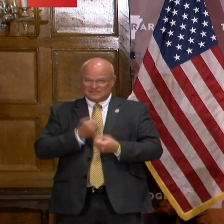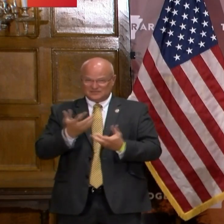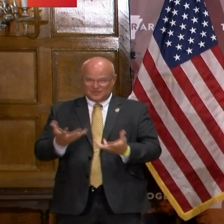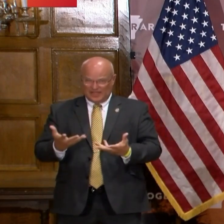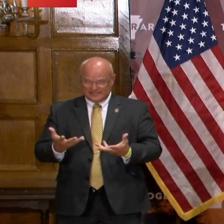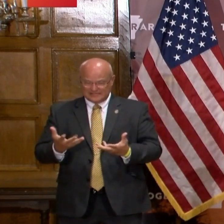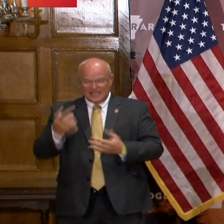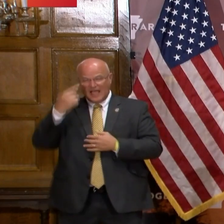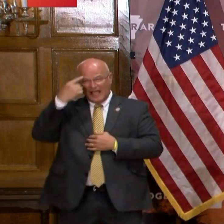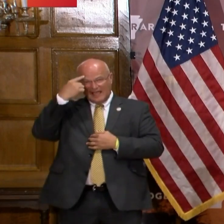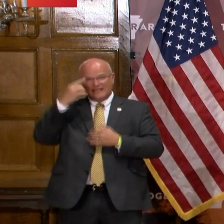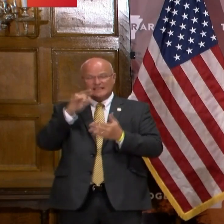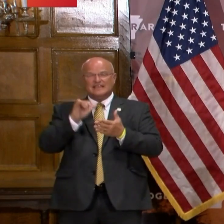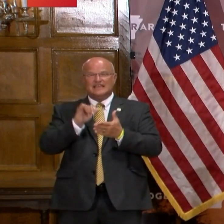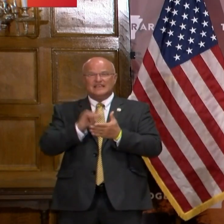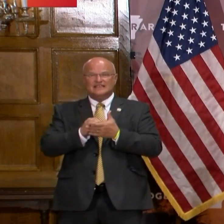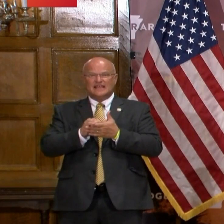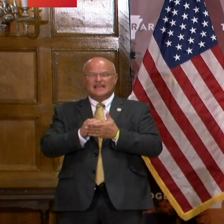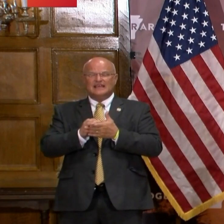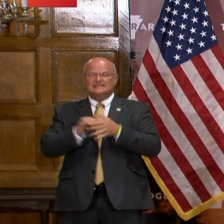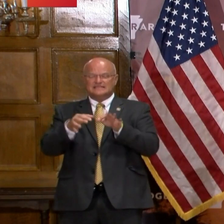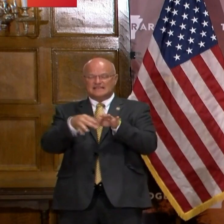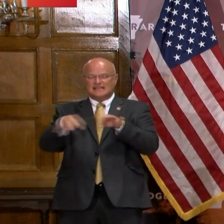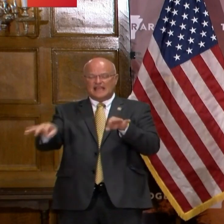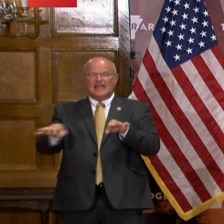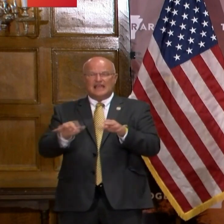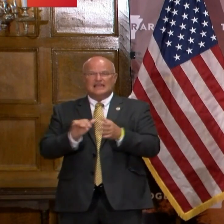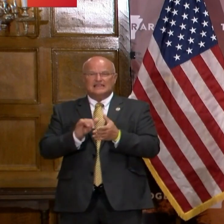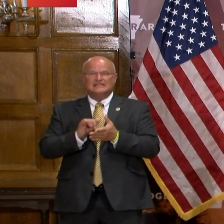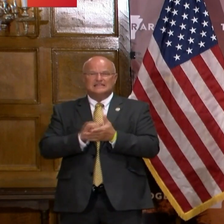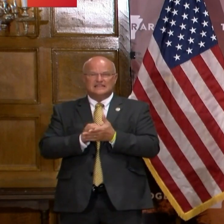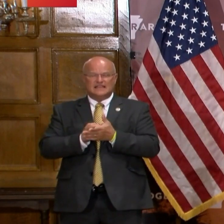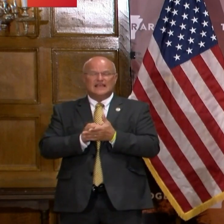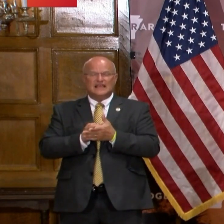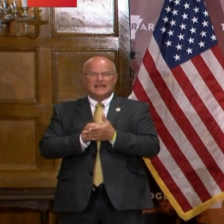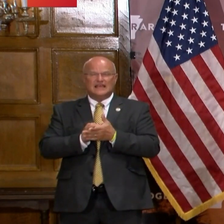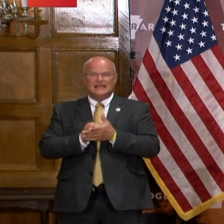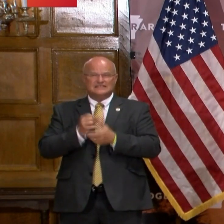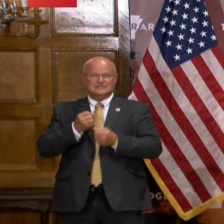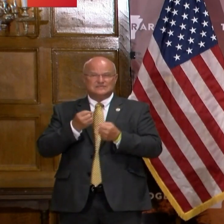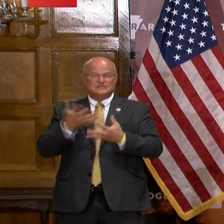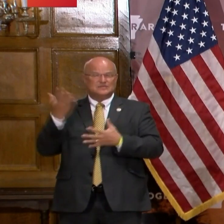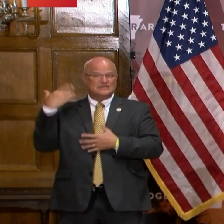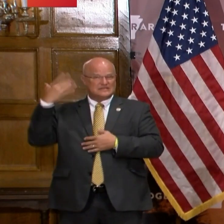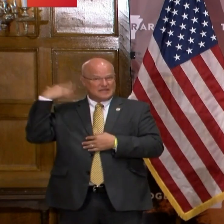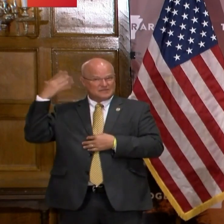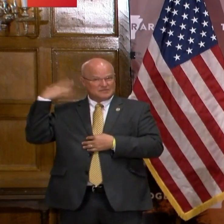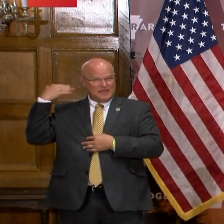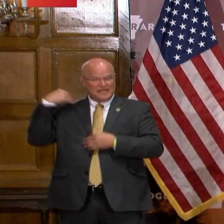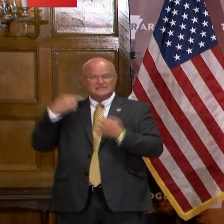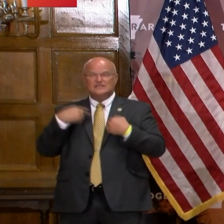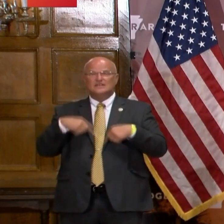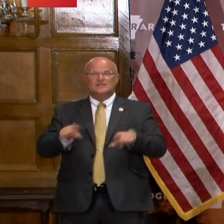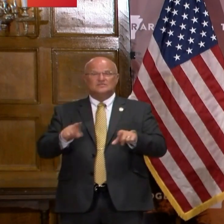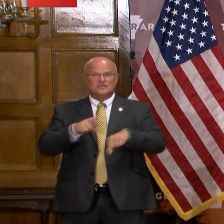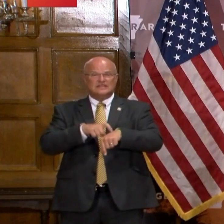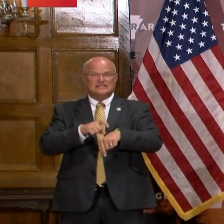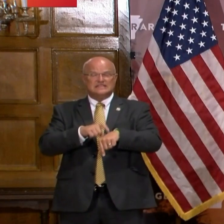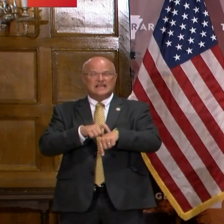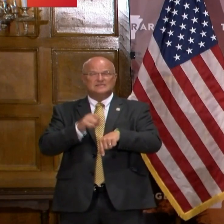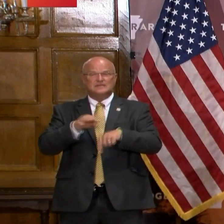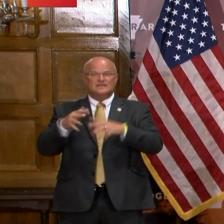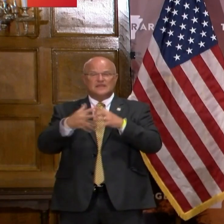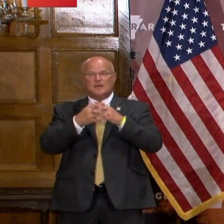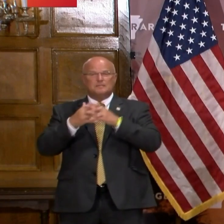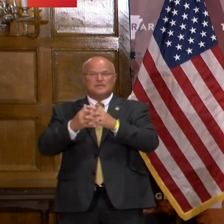expressed. I think that's an adage that has been expressed in times past during the times of